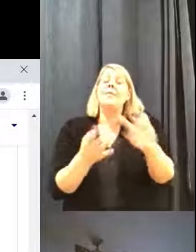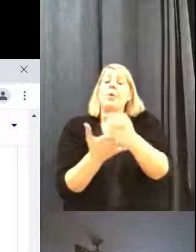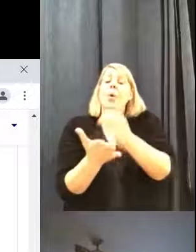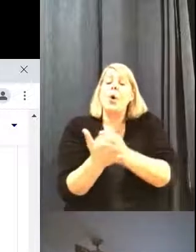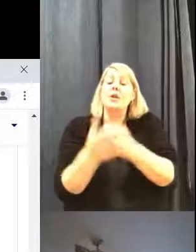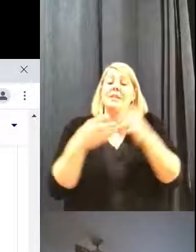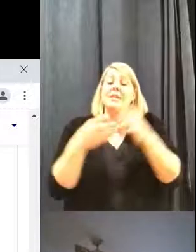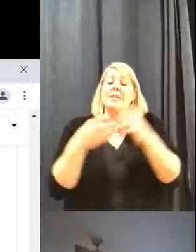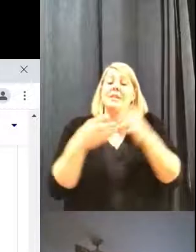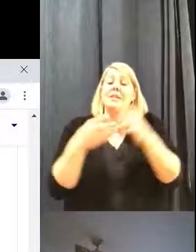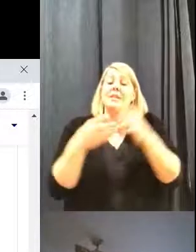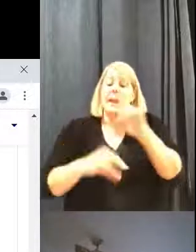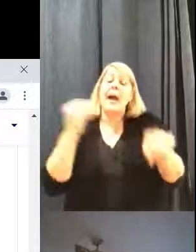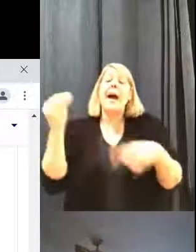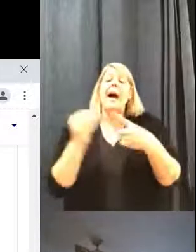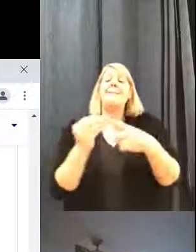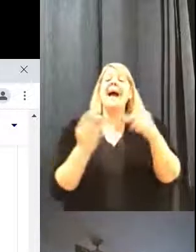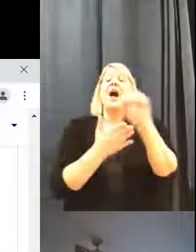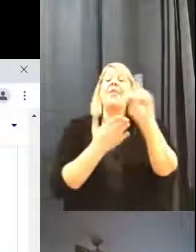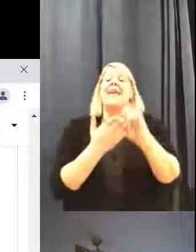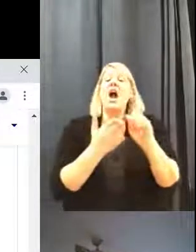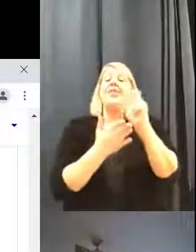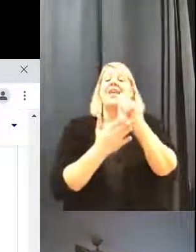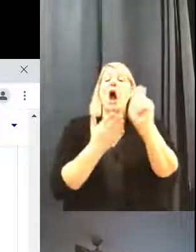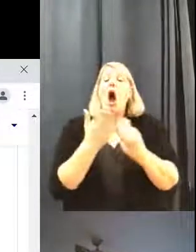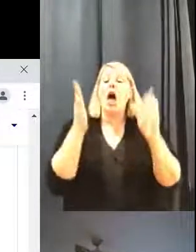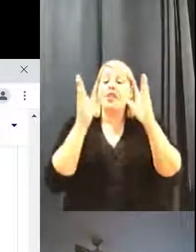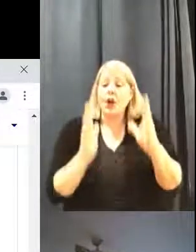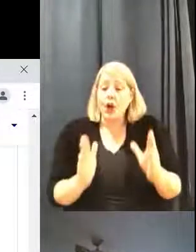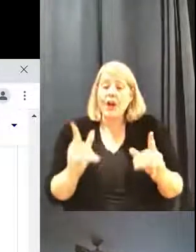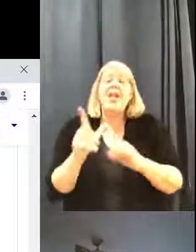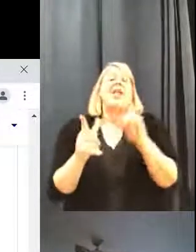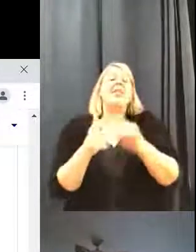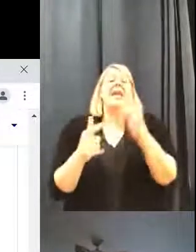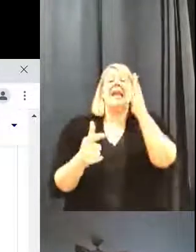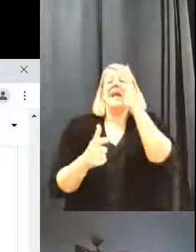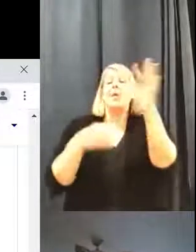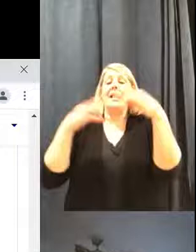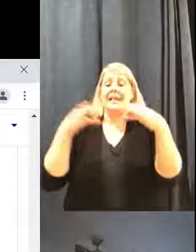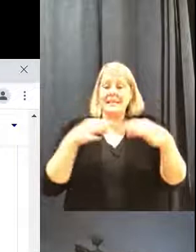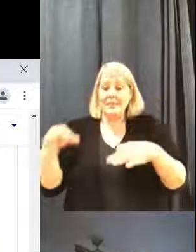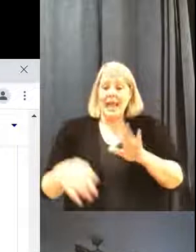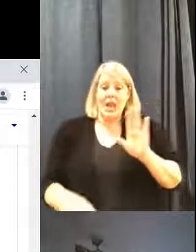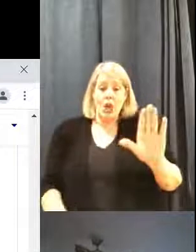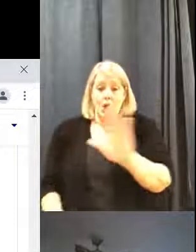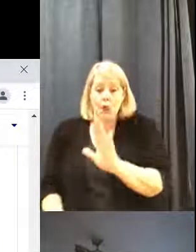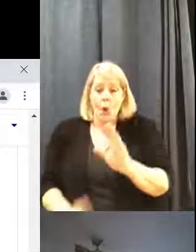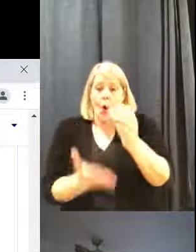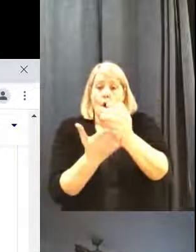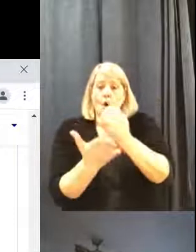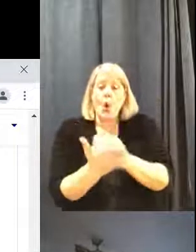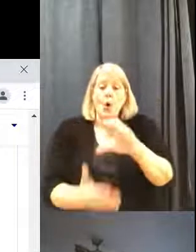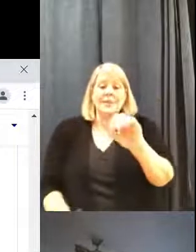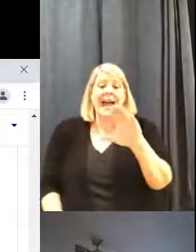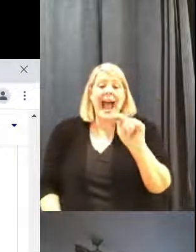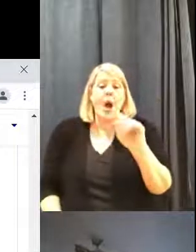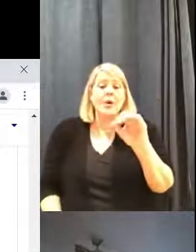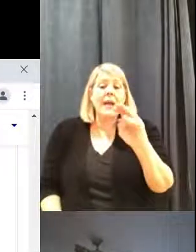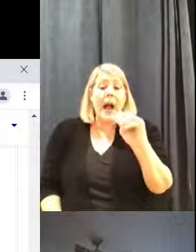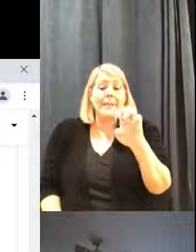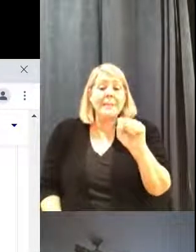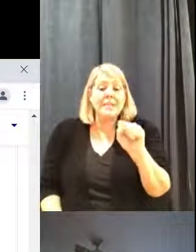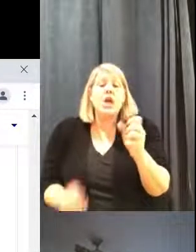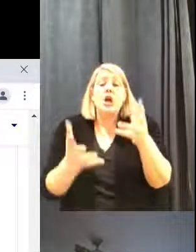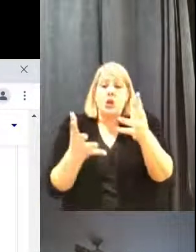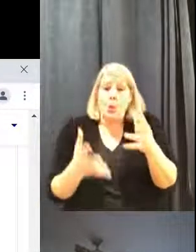about the author, and then tells you your course outcomes. This is really important, the course learning outcomes. It's something that you're going to want to take a look